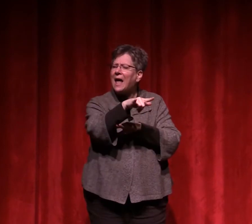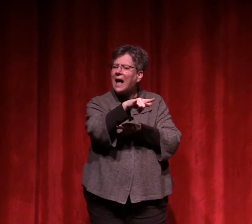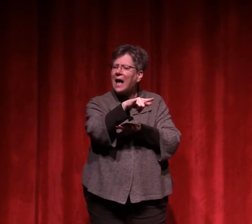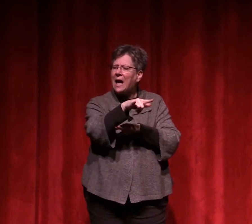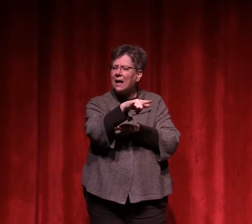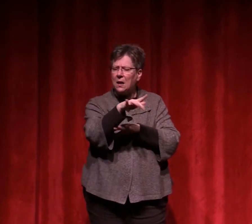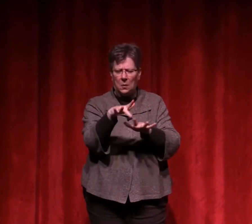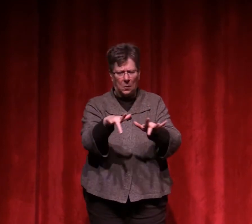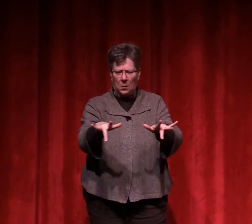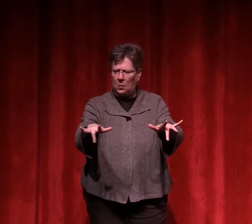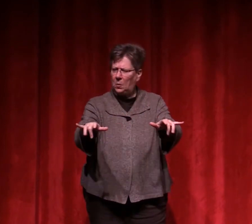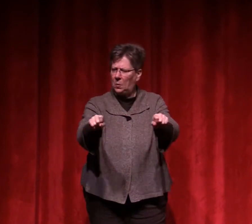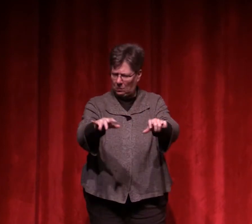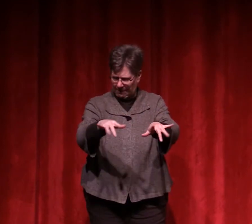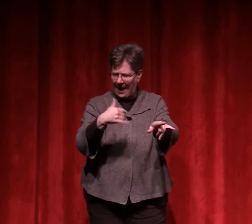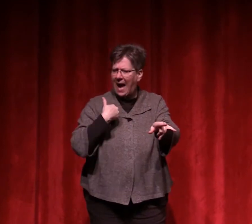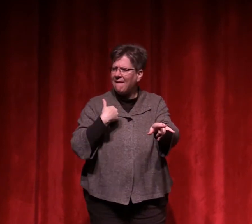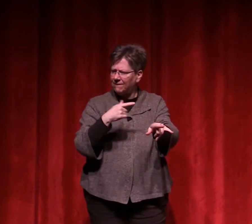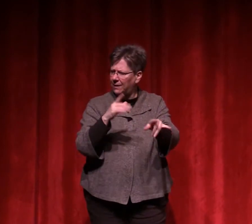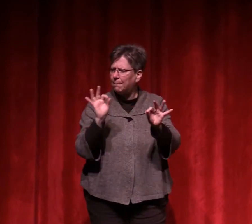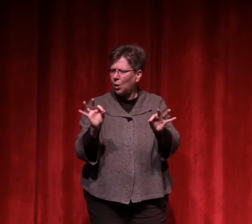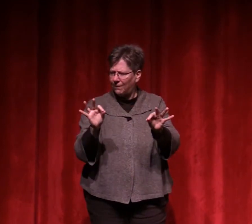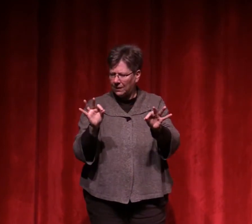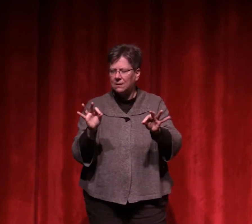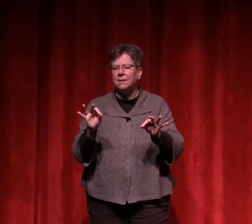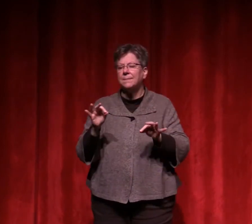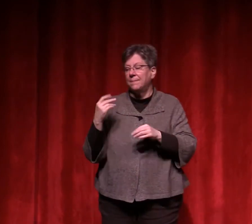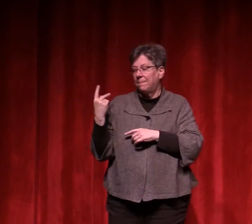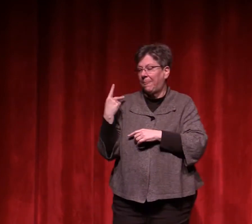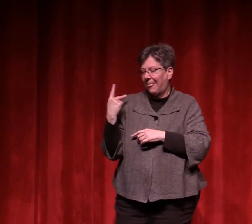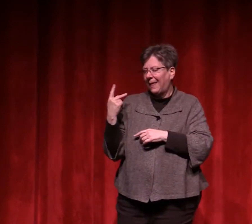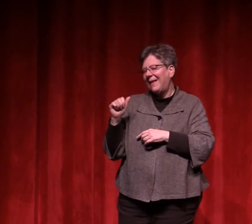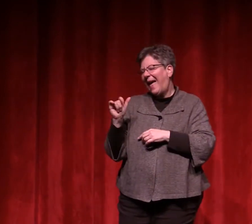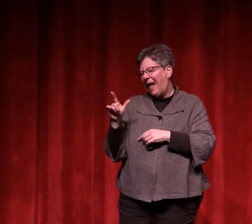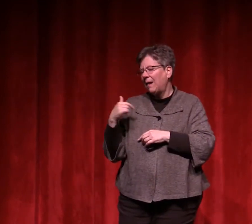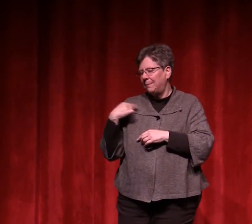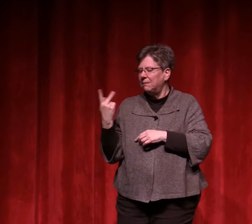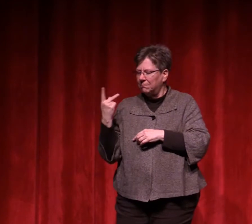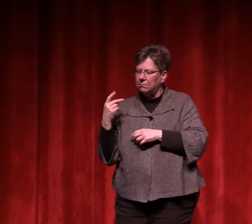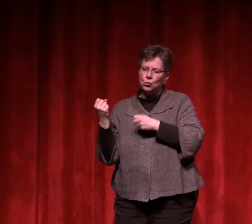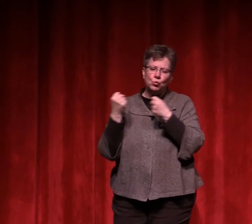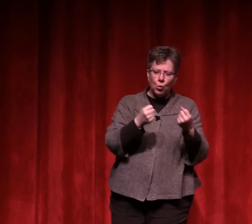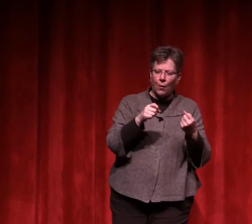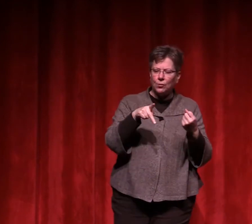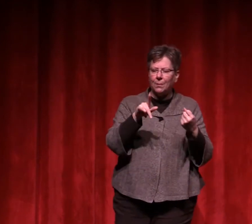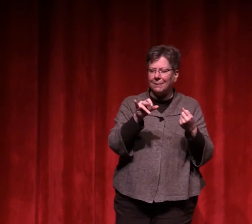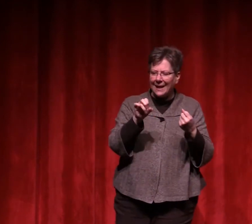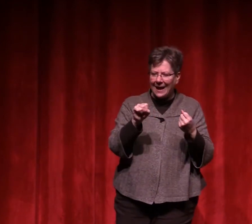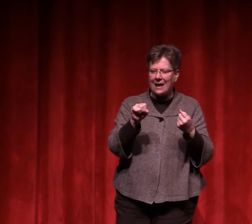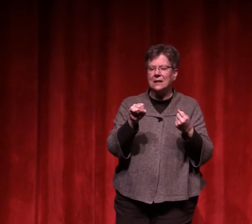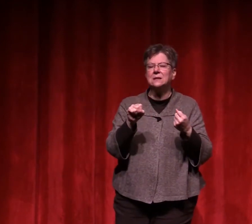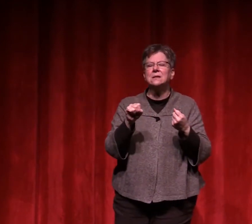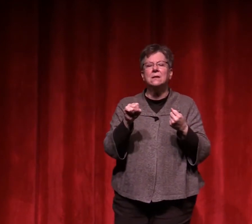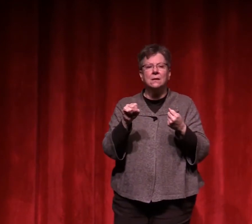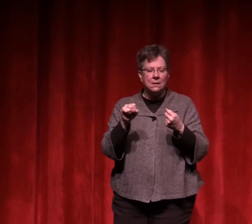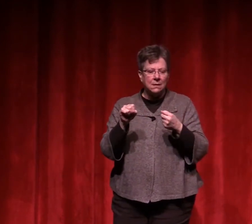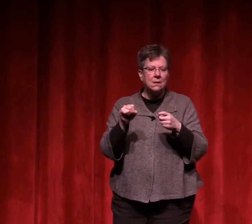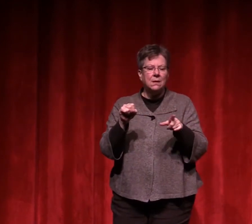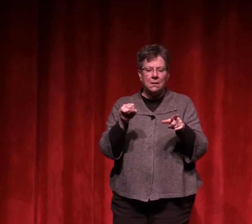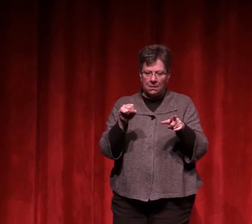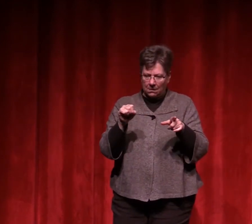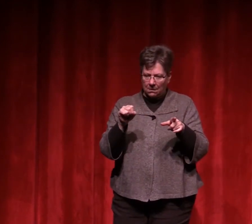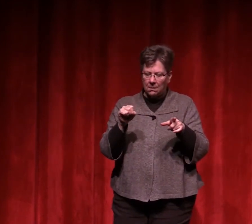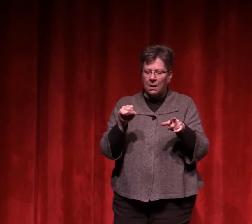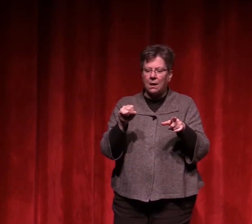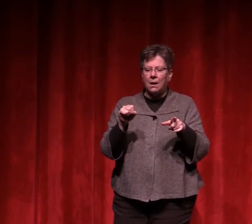Now, Al Charters, who is our jump master, and I drove up to Plains, and Al got about a 10-minute notice for this plan. So he showed